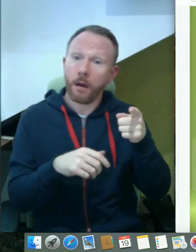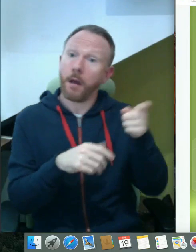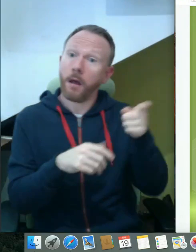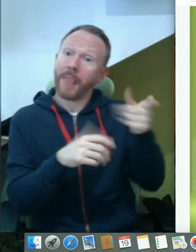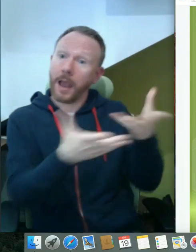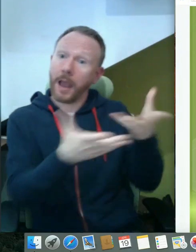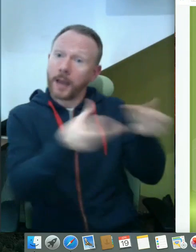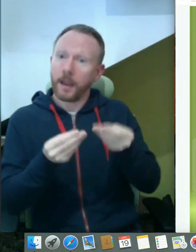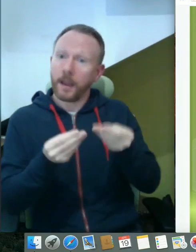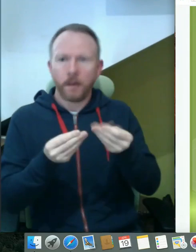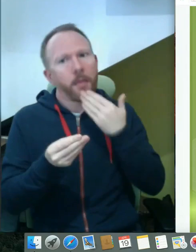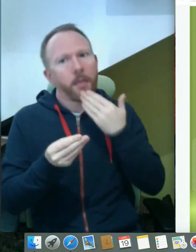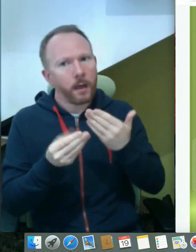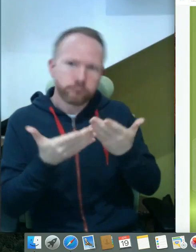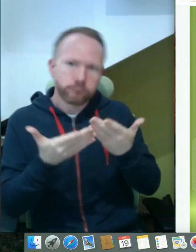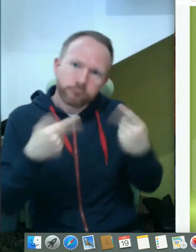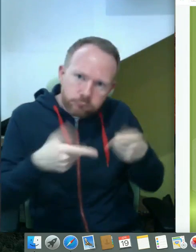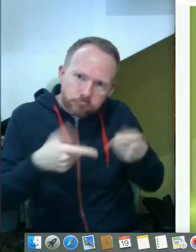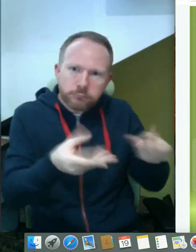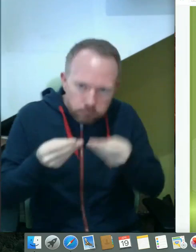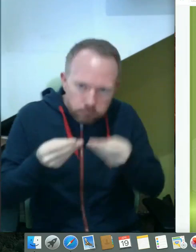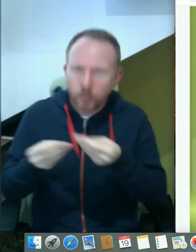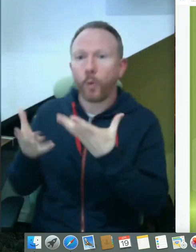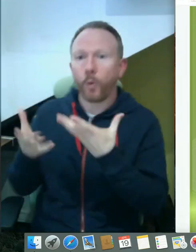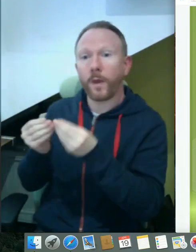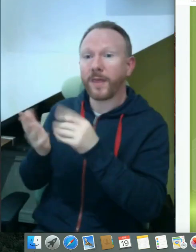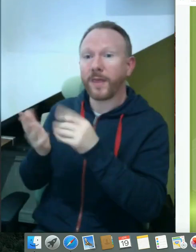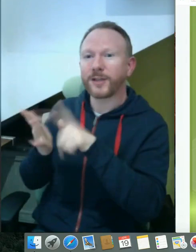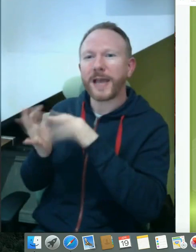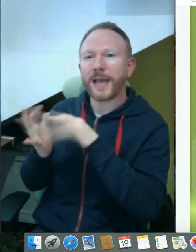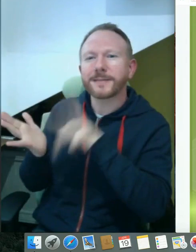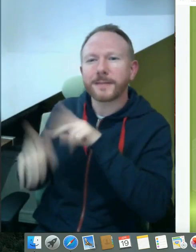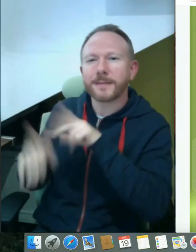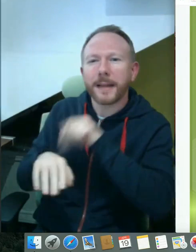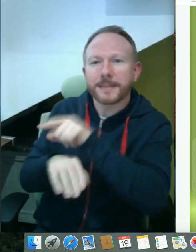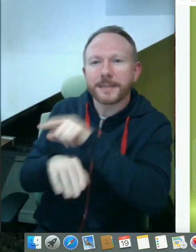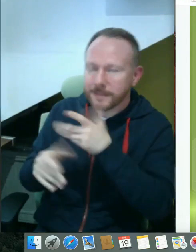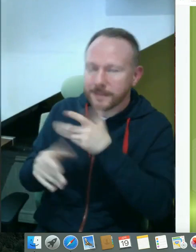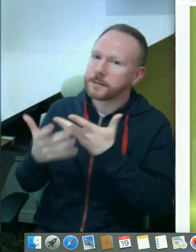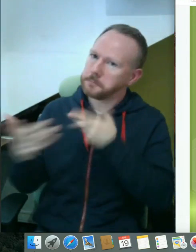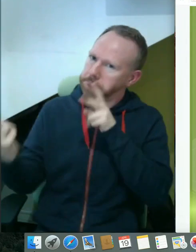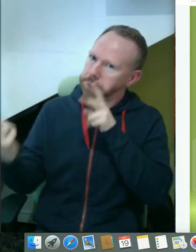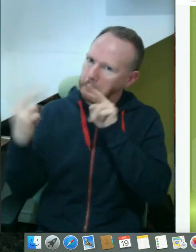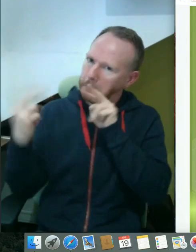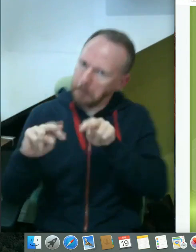editing those guidelines with regards to BSL interpreting